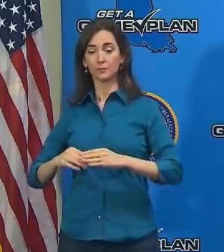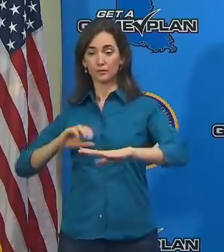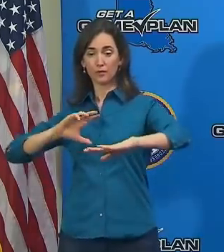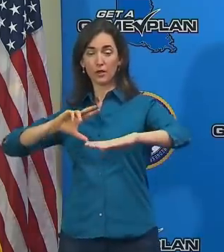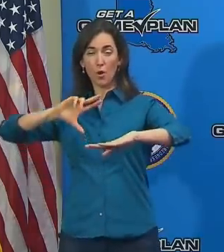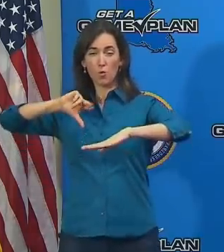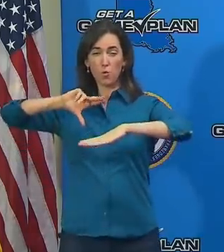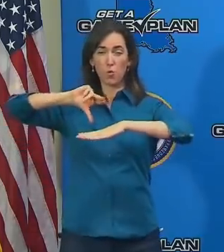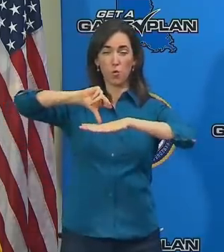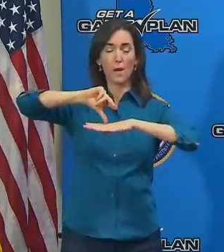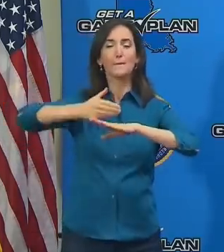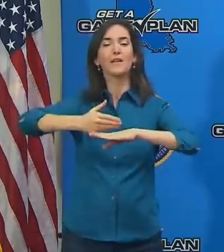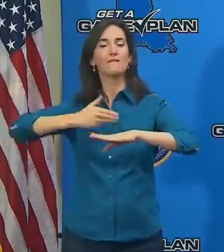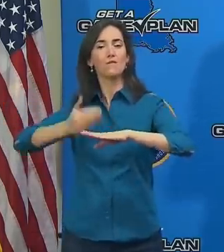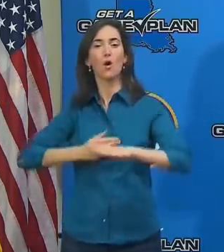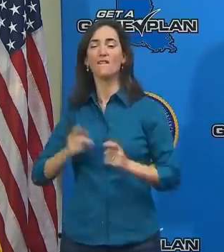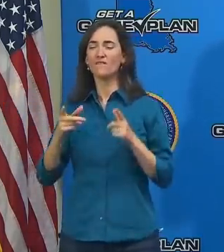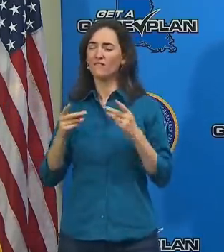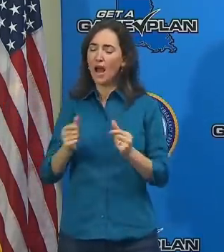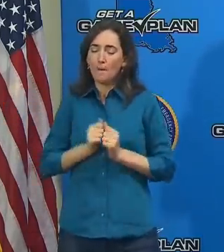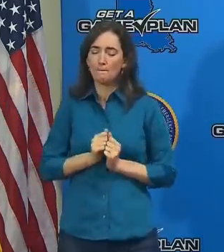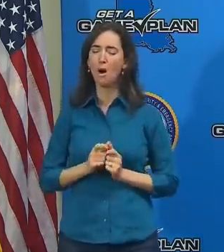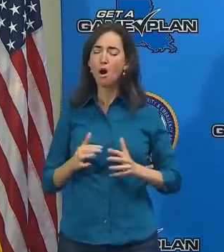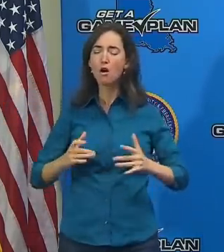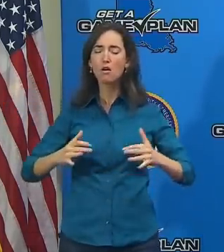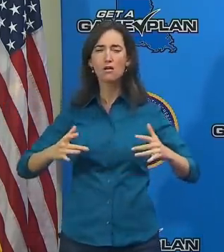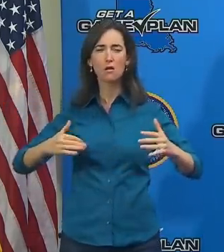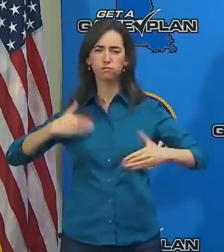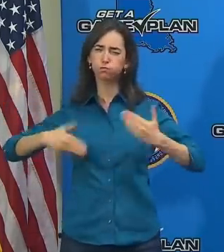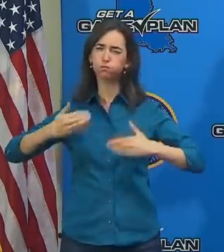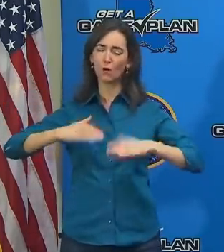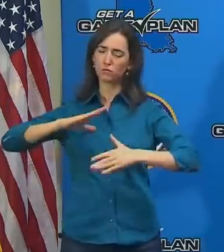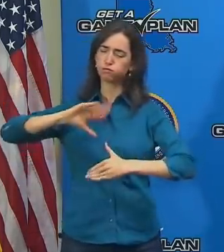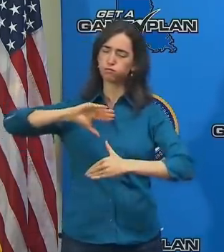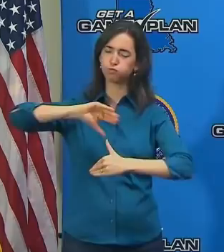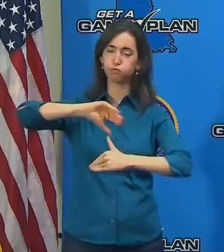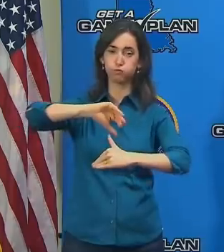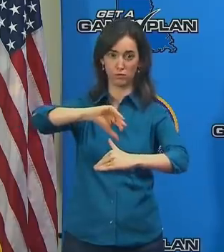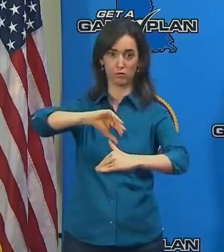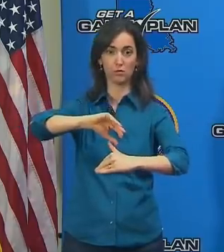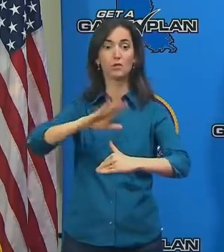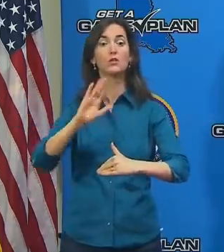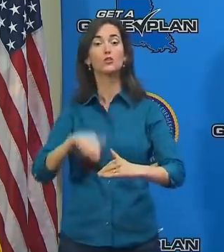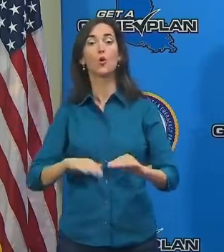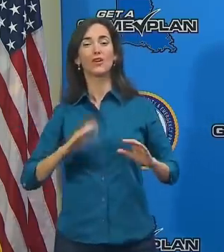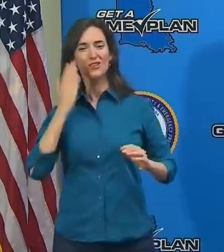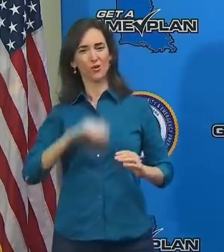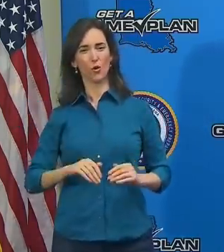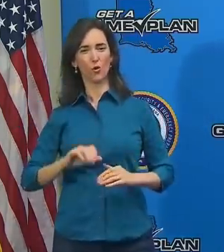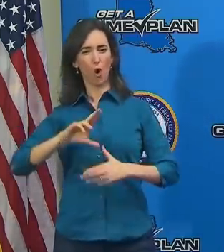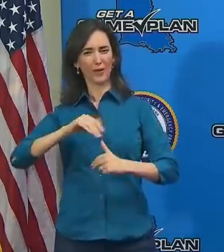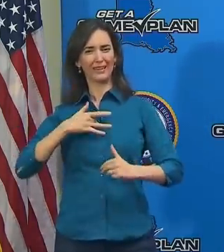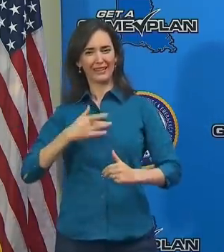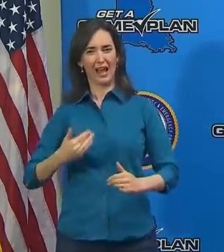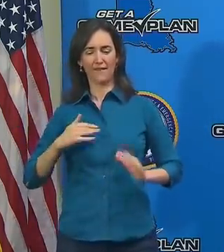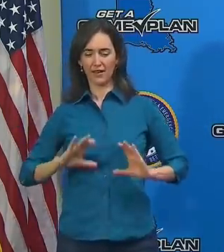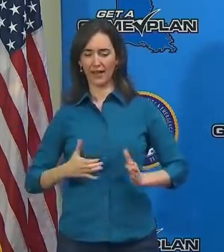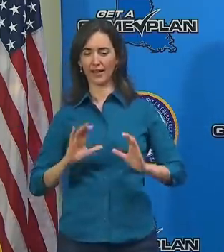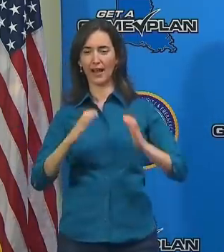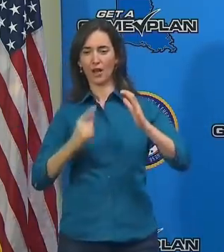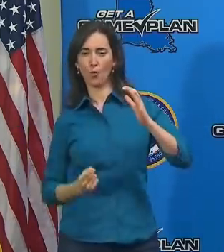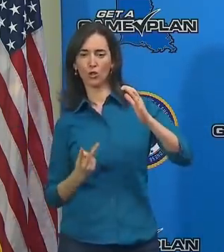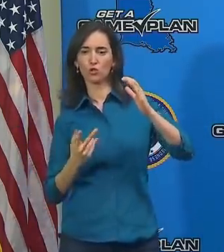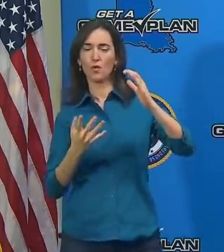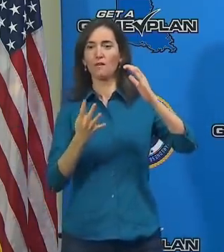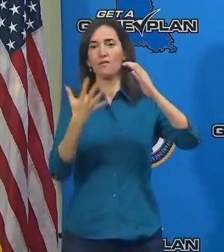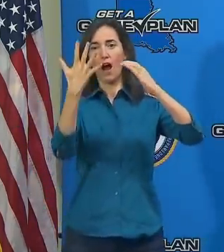landfall. And the fact of the matter is, an extremely strong Category 4 storm or a Category